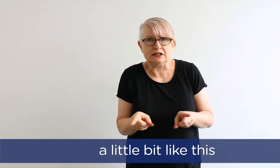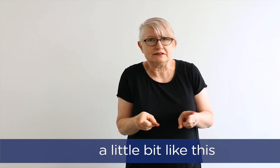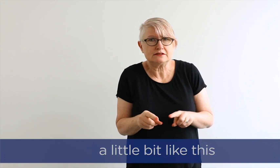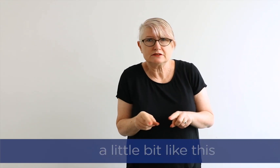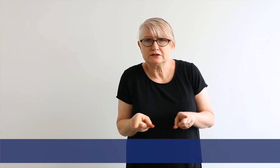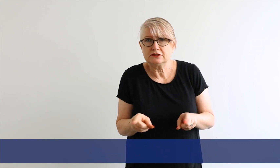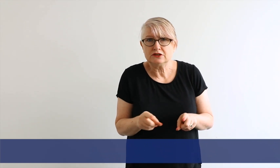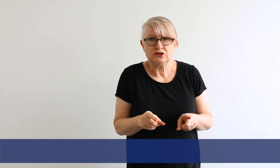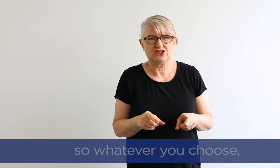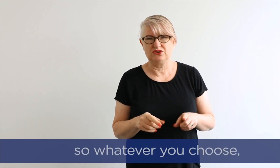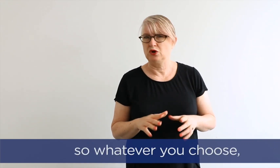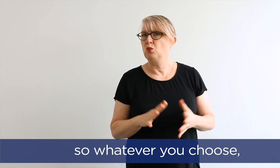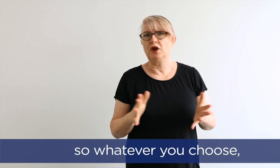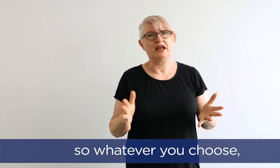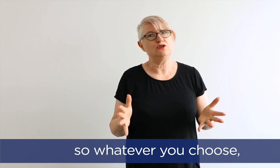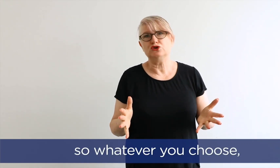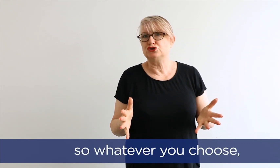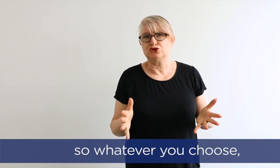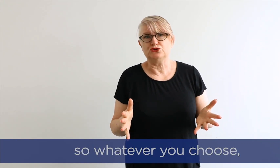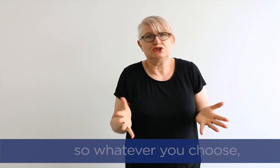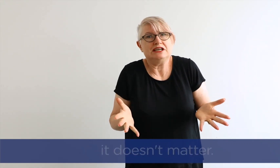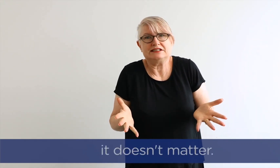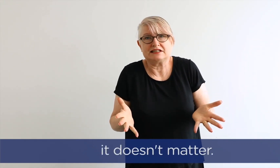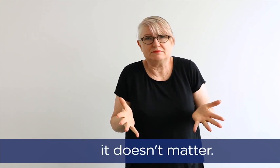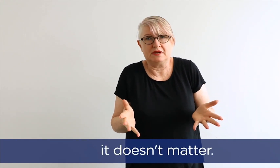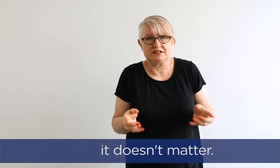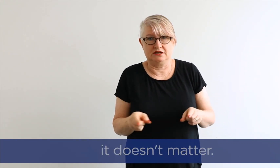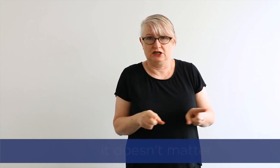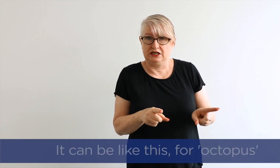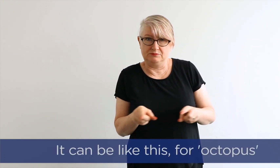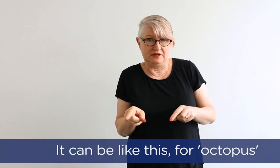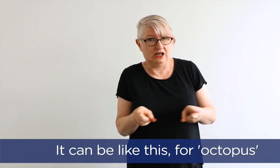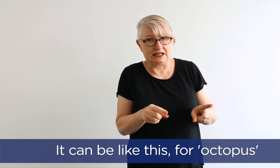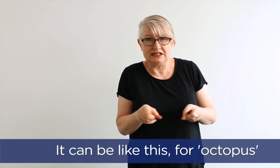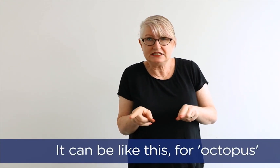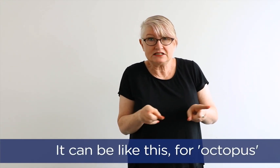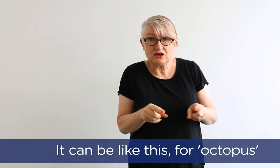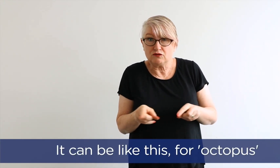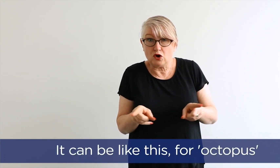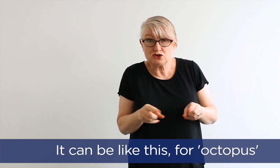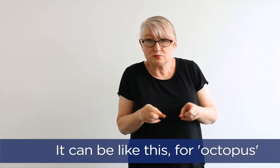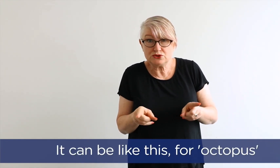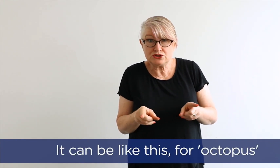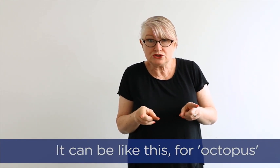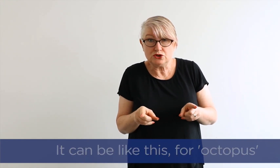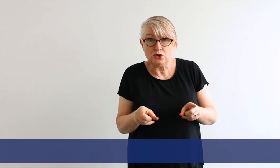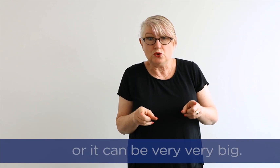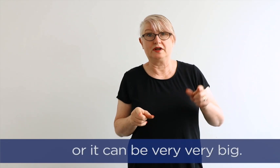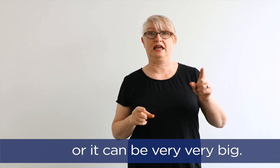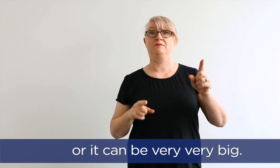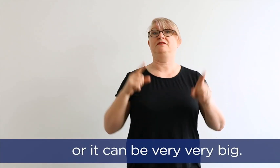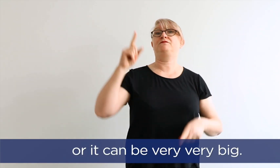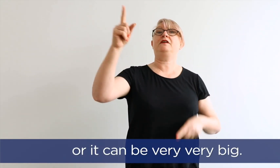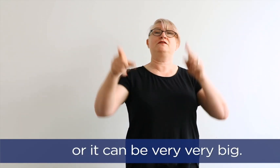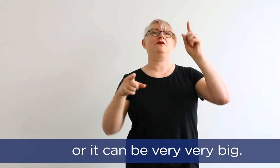this. So whatever you choose, it doesn't matter. It can be like this for octopus, or it can be very, very